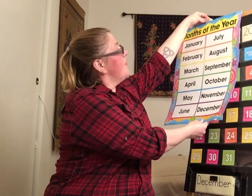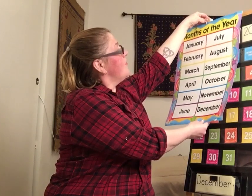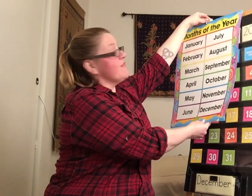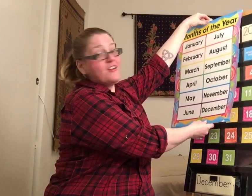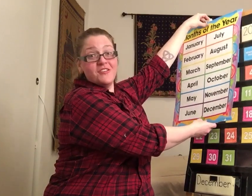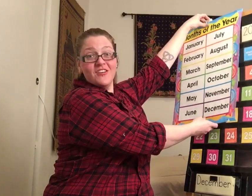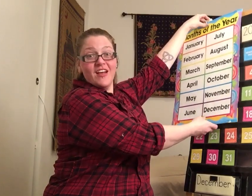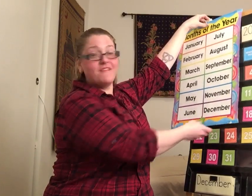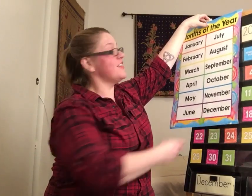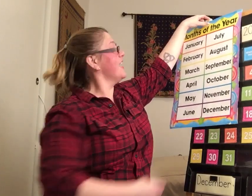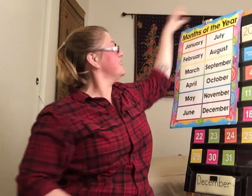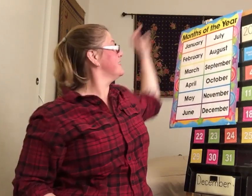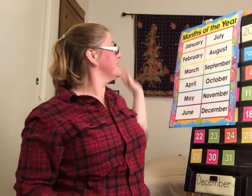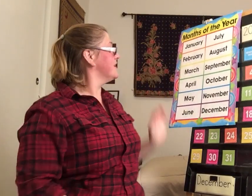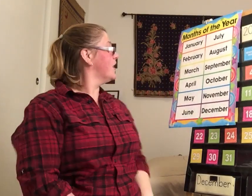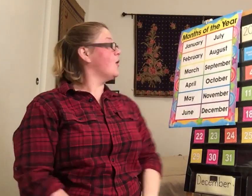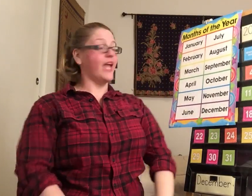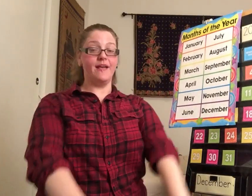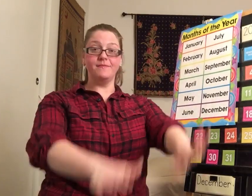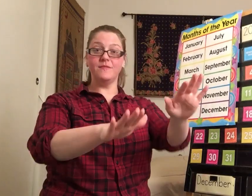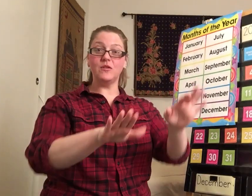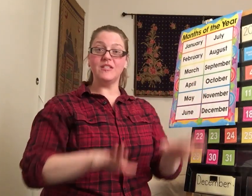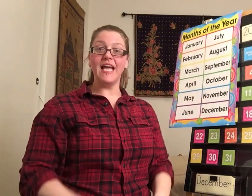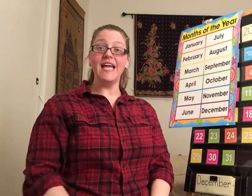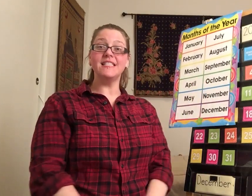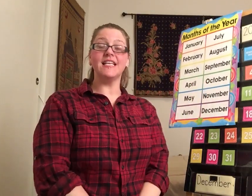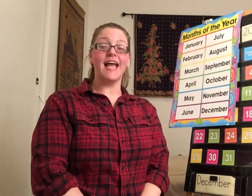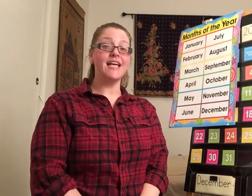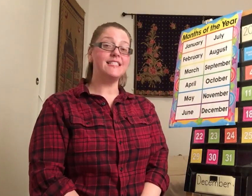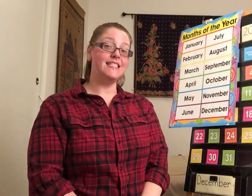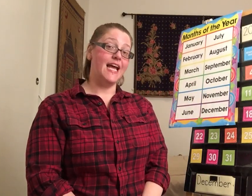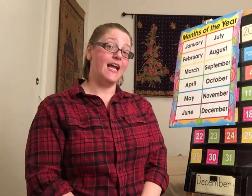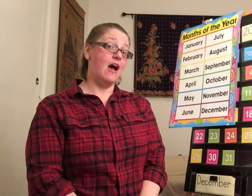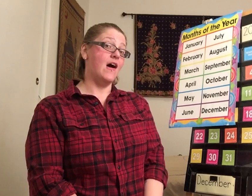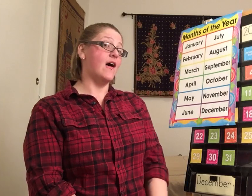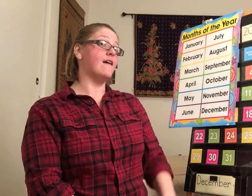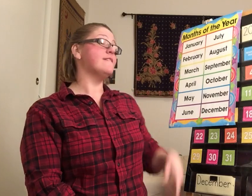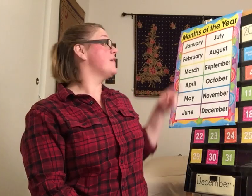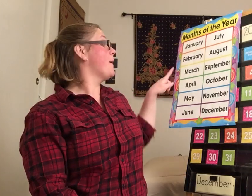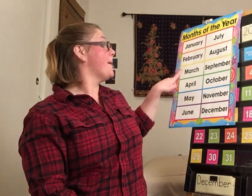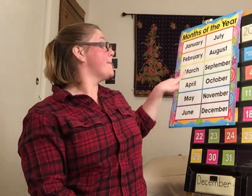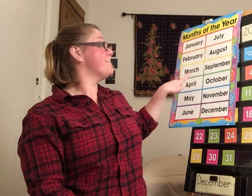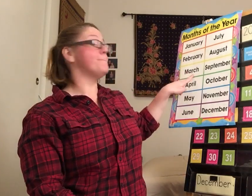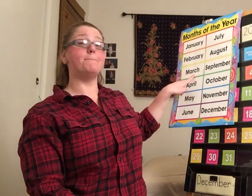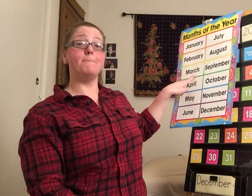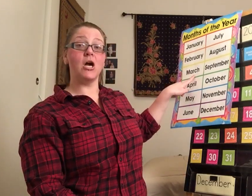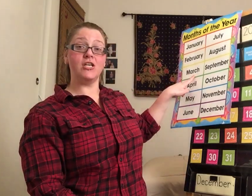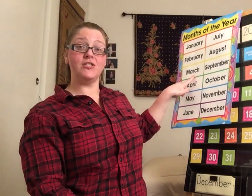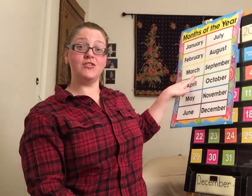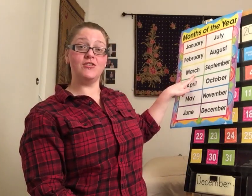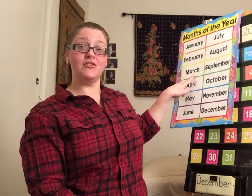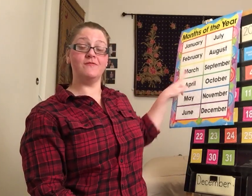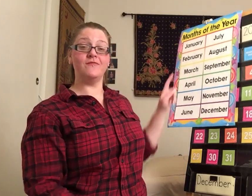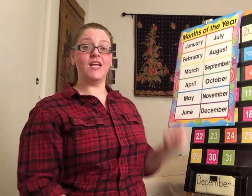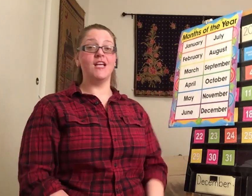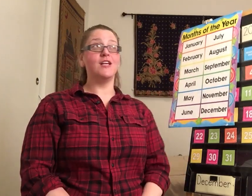we have another song after that. Okay, so today is the last day of March.